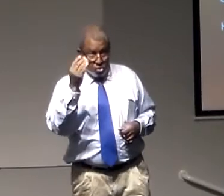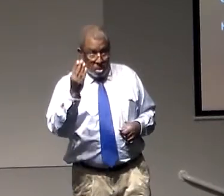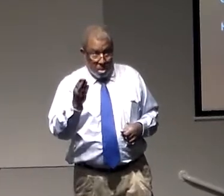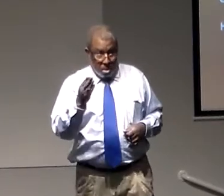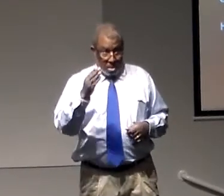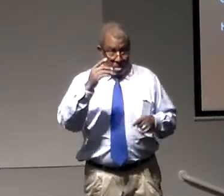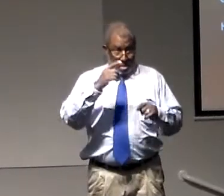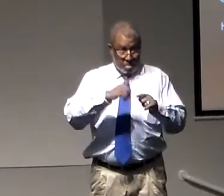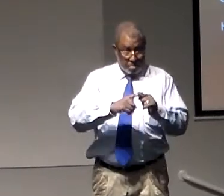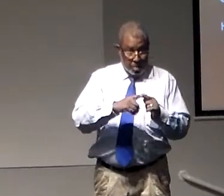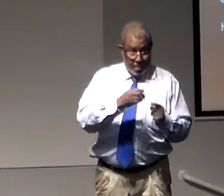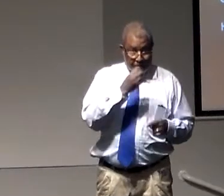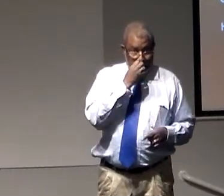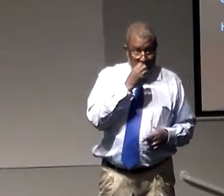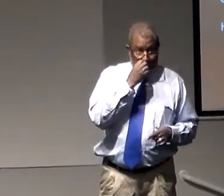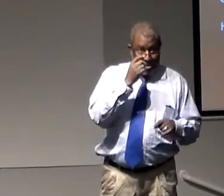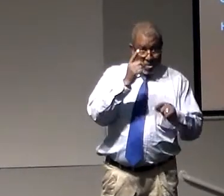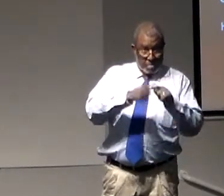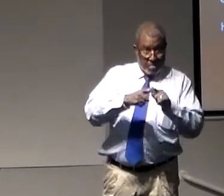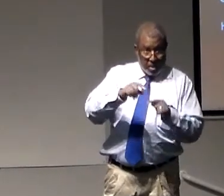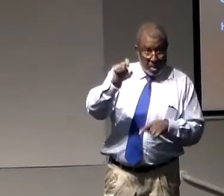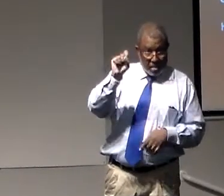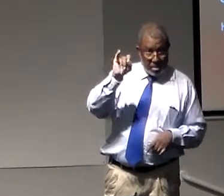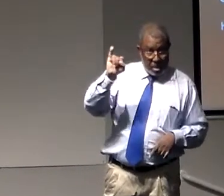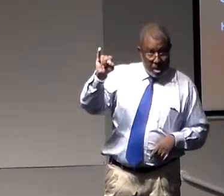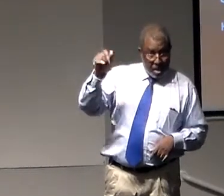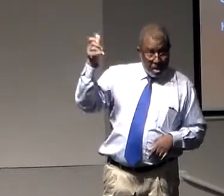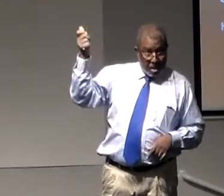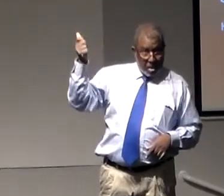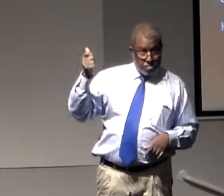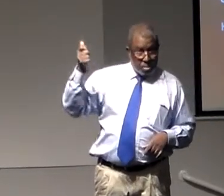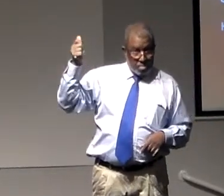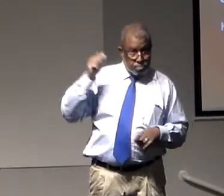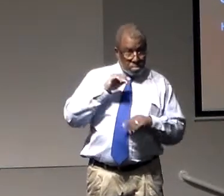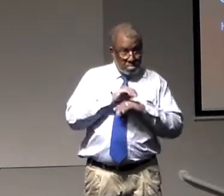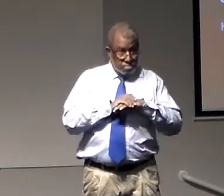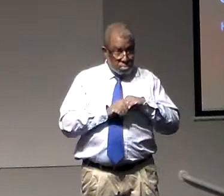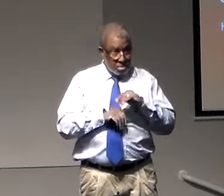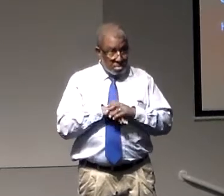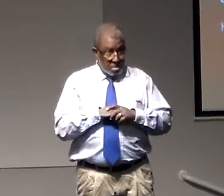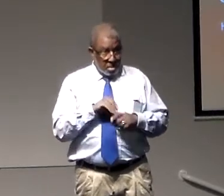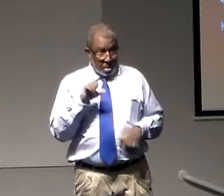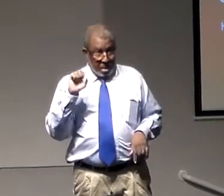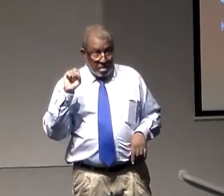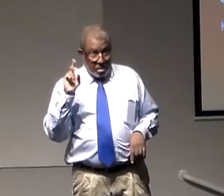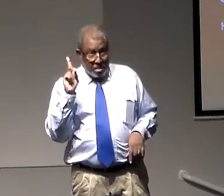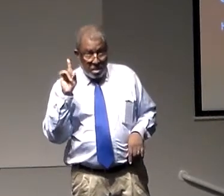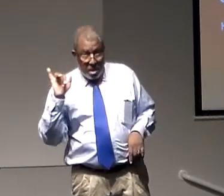food, job, plus home, SSI, and all that good stuff. But you know